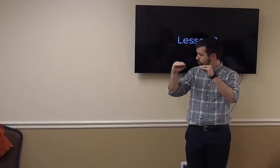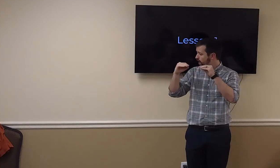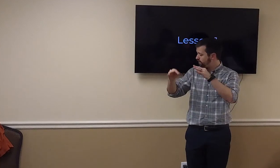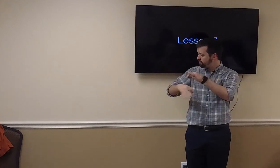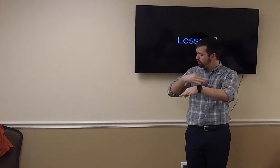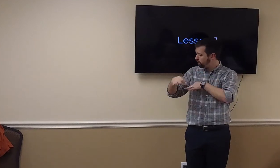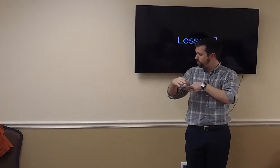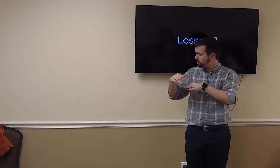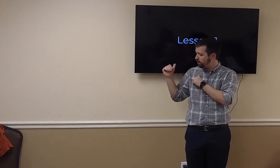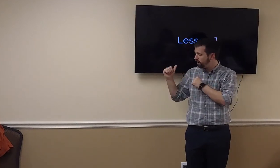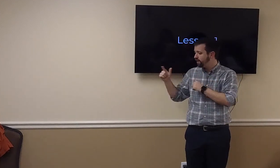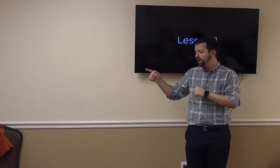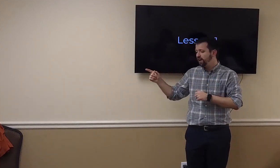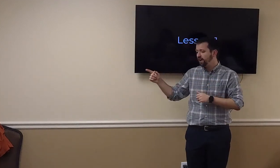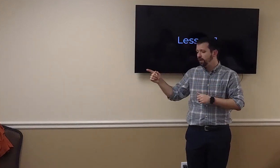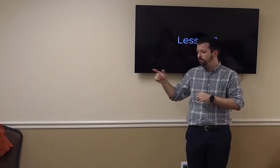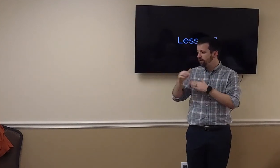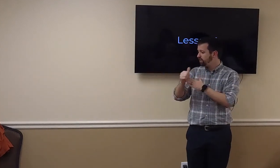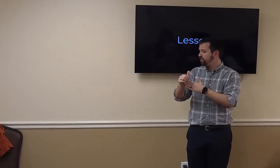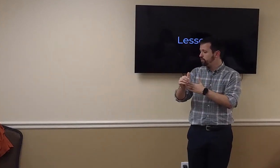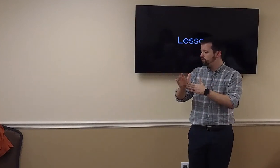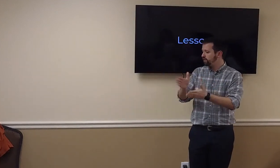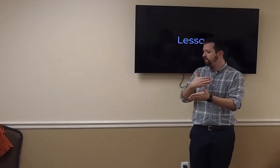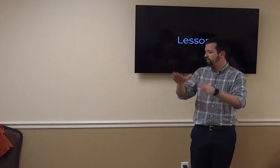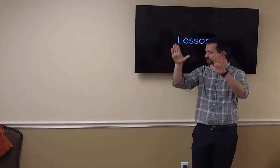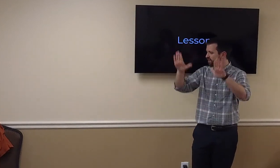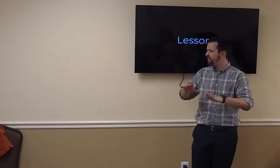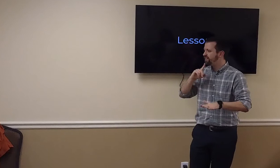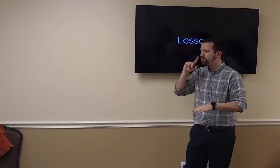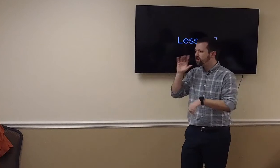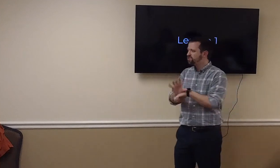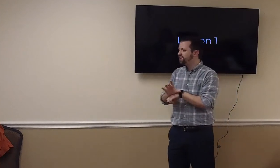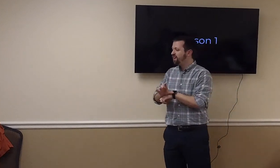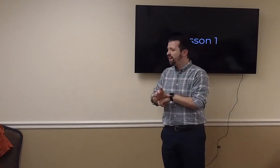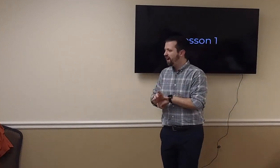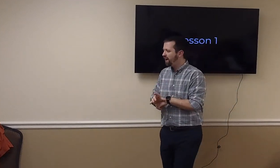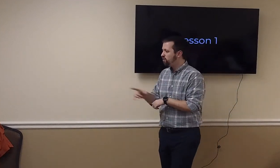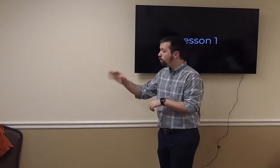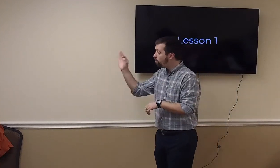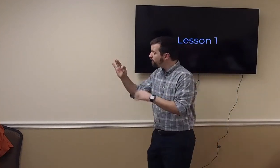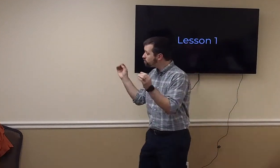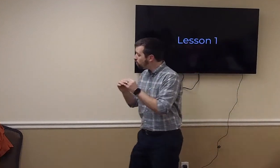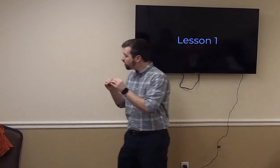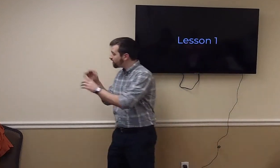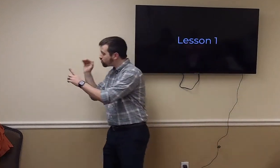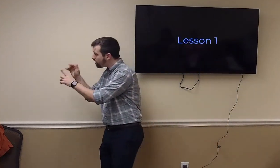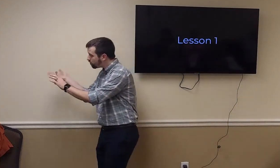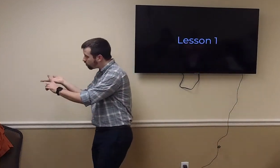taught, when I've been gone, and he leads the music every Sunday in Deaf Church. You would preach more, and I keep trying to persuade